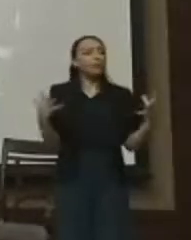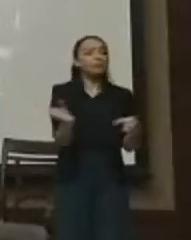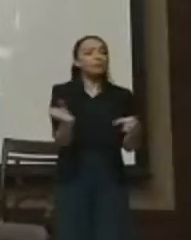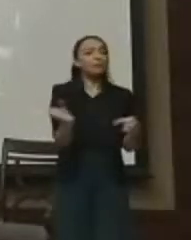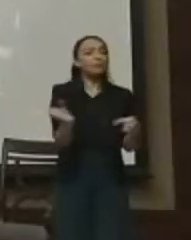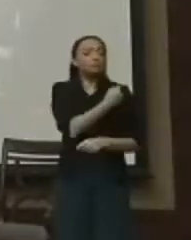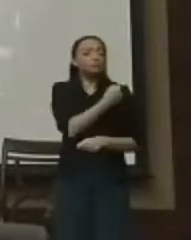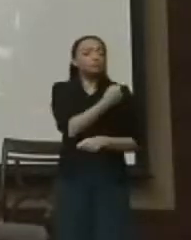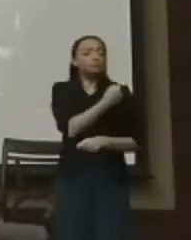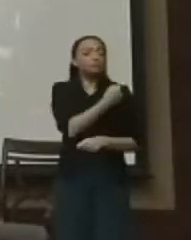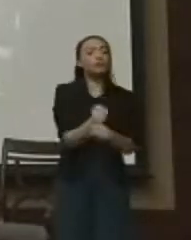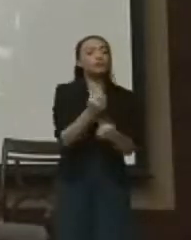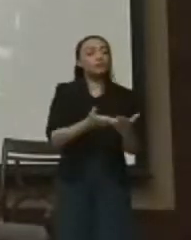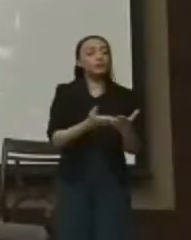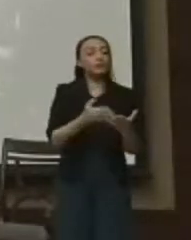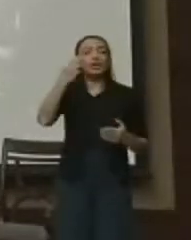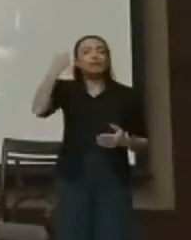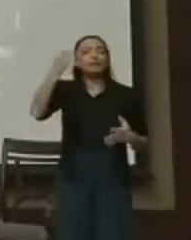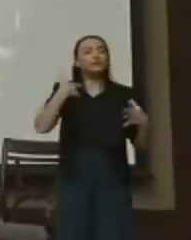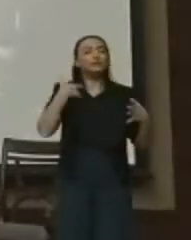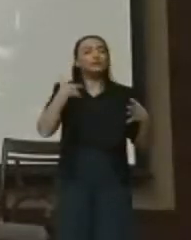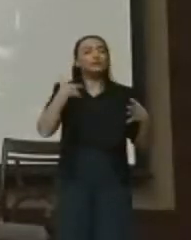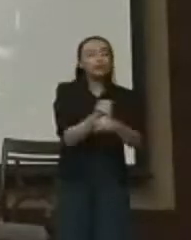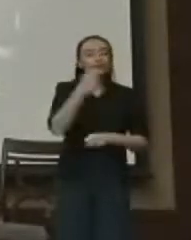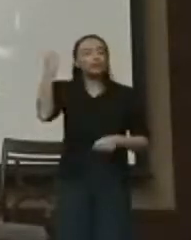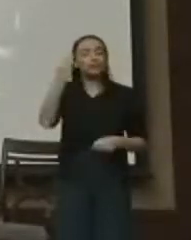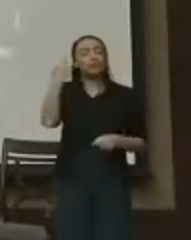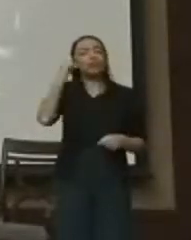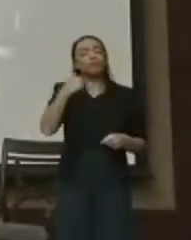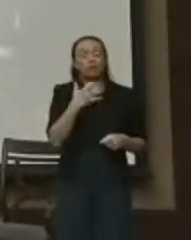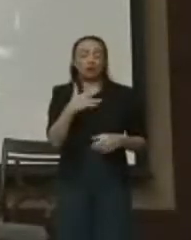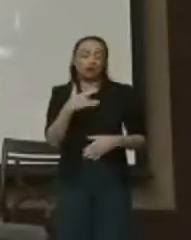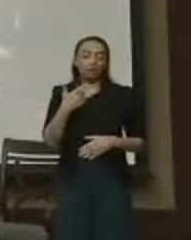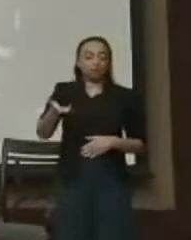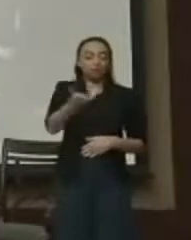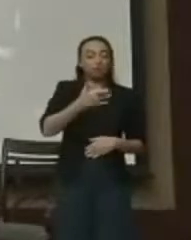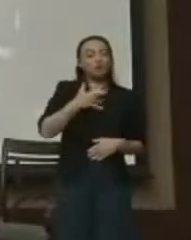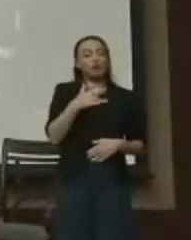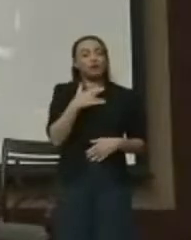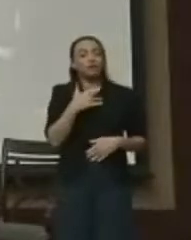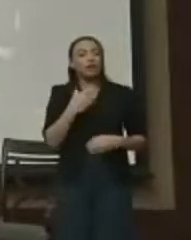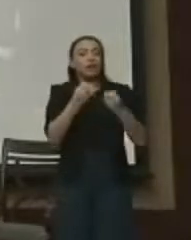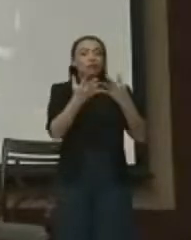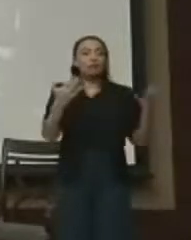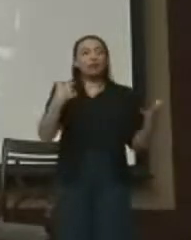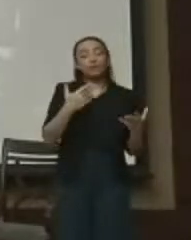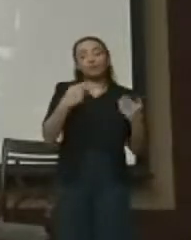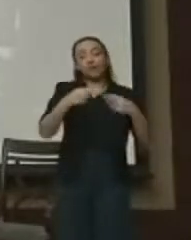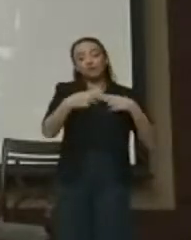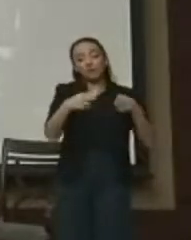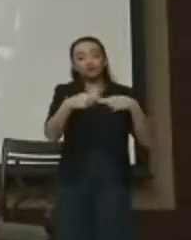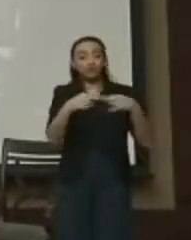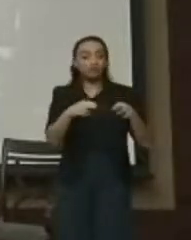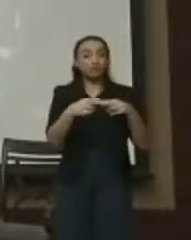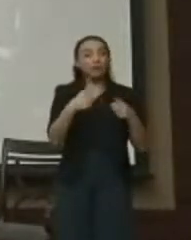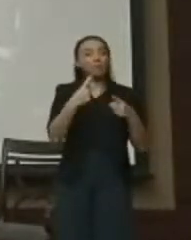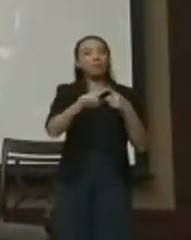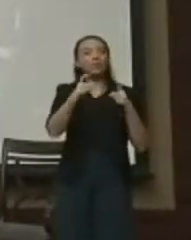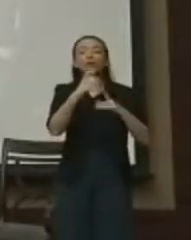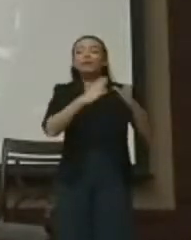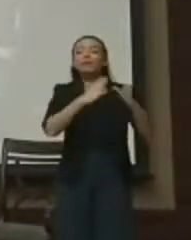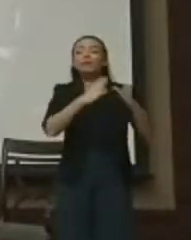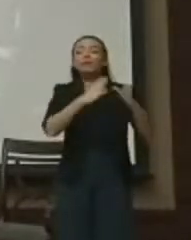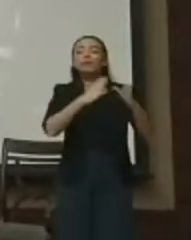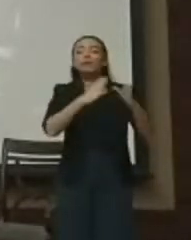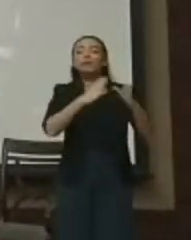So why are they missing? For many of us, we are talking about free, but many of the disabled can actually